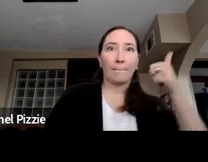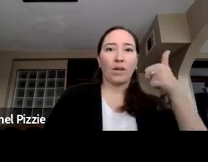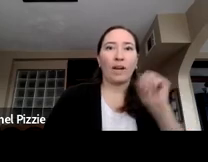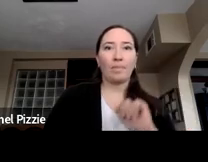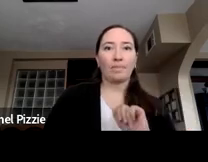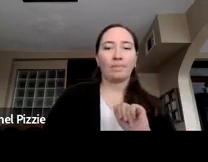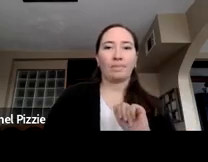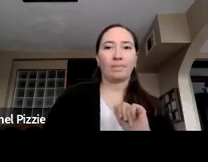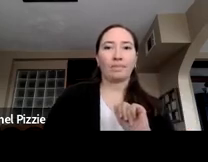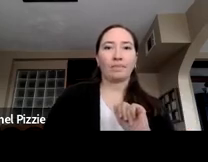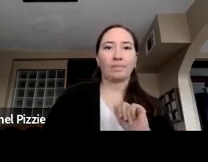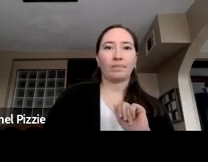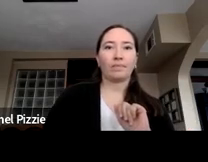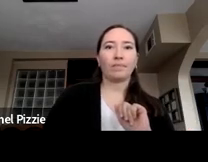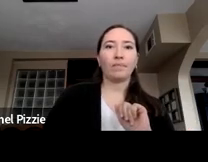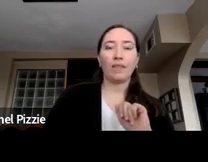Great.